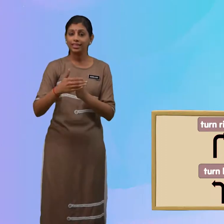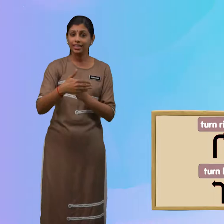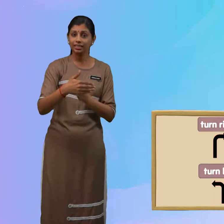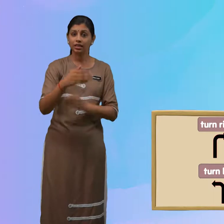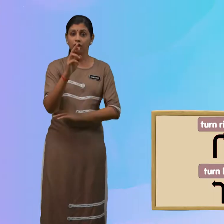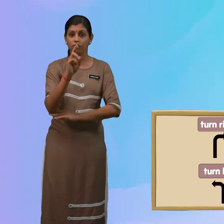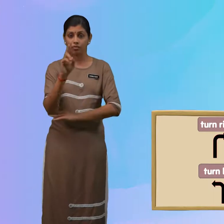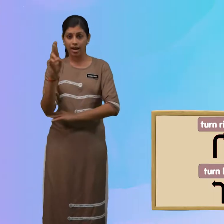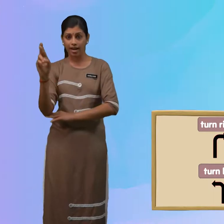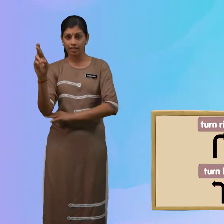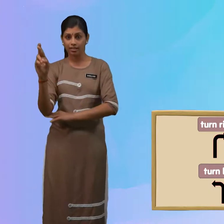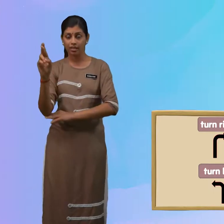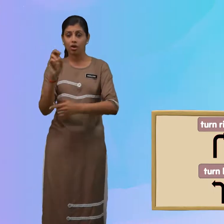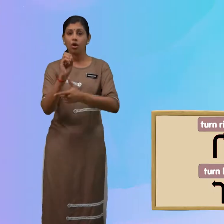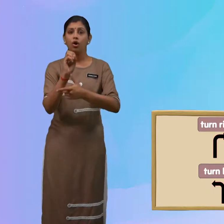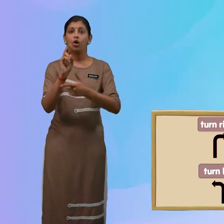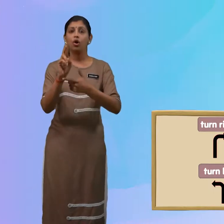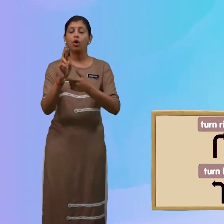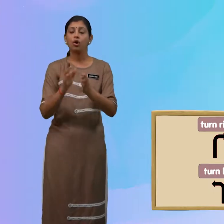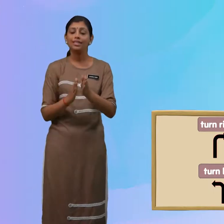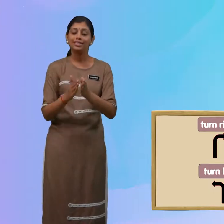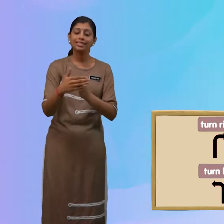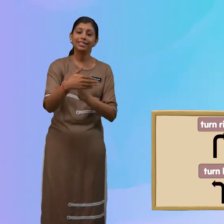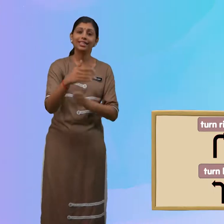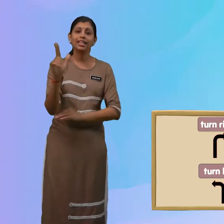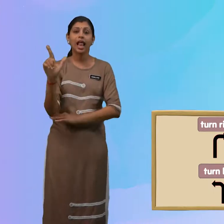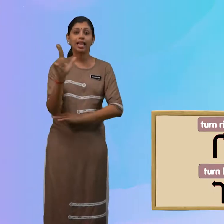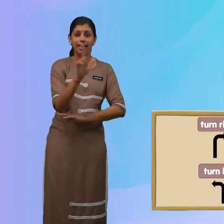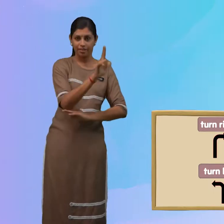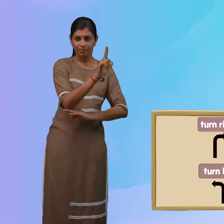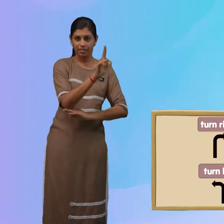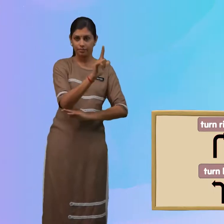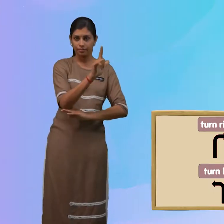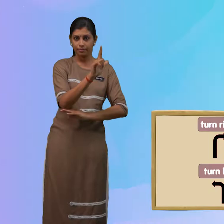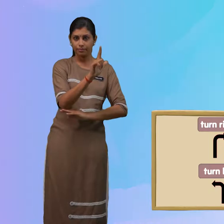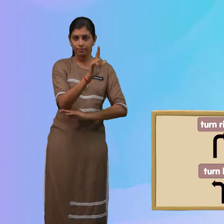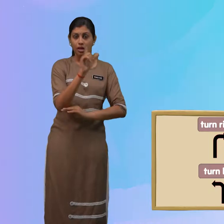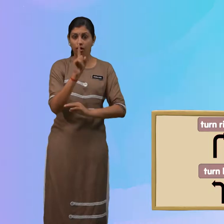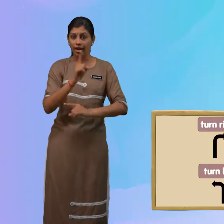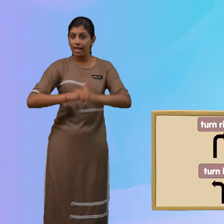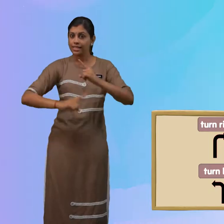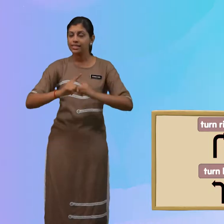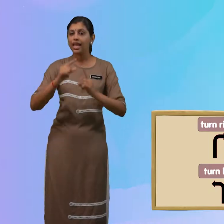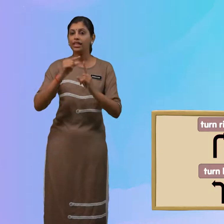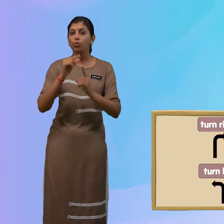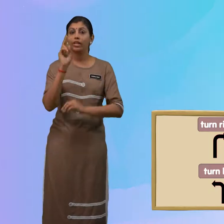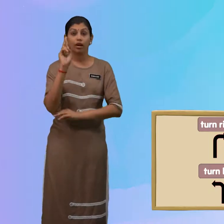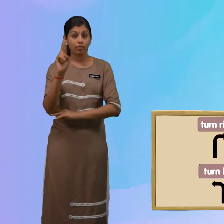turn right or turn left. Alright, sign the word